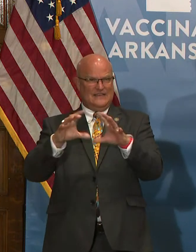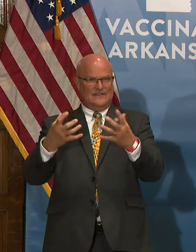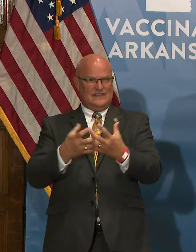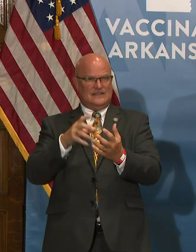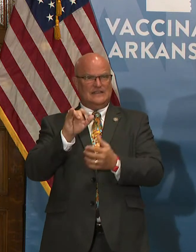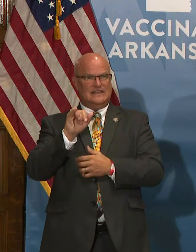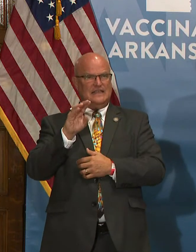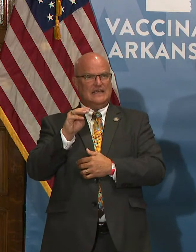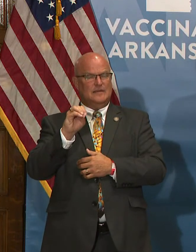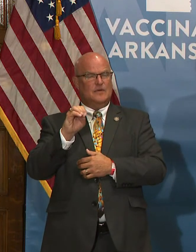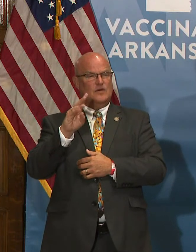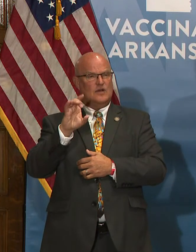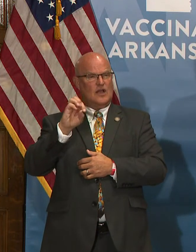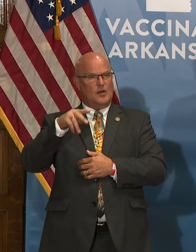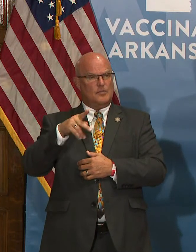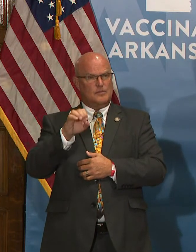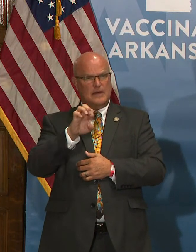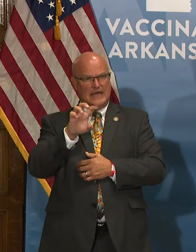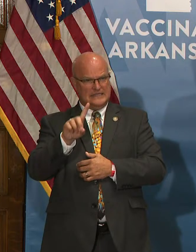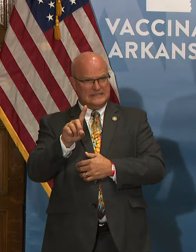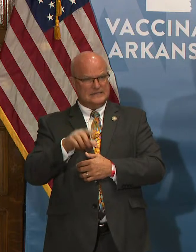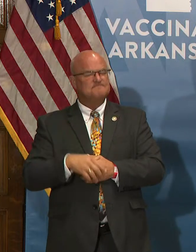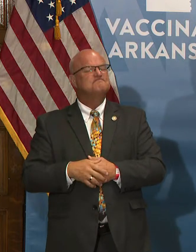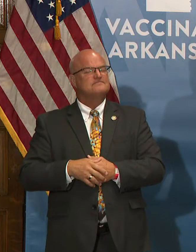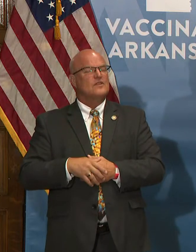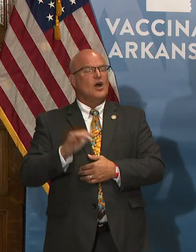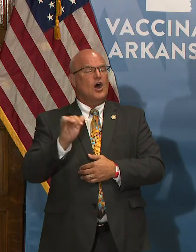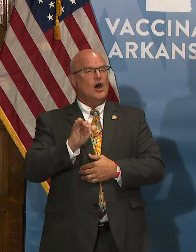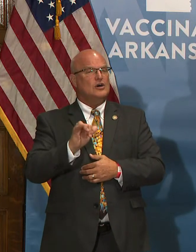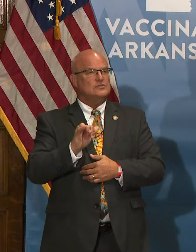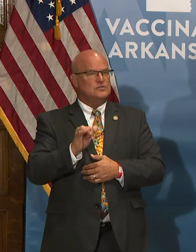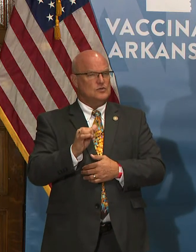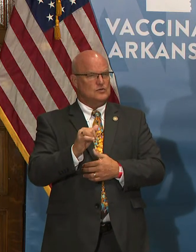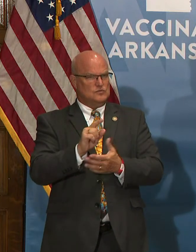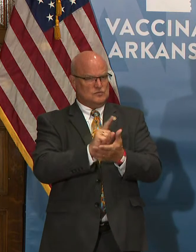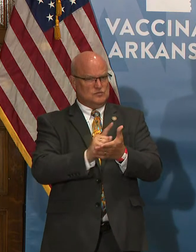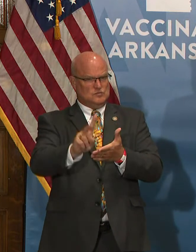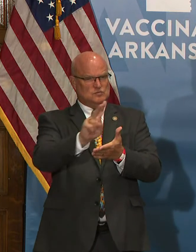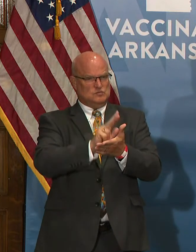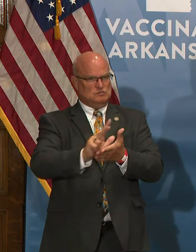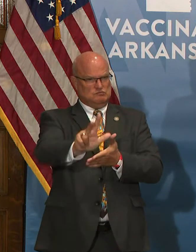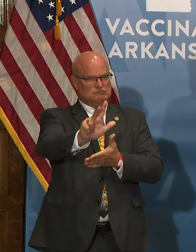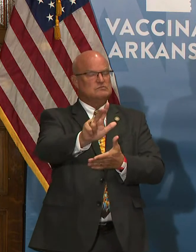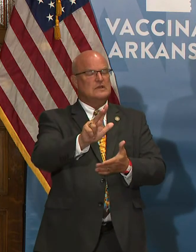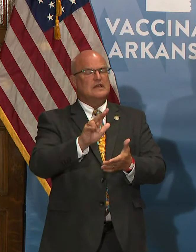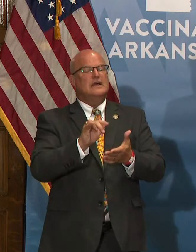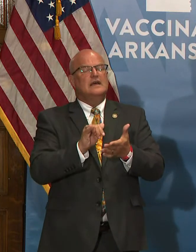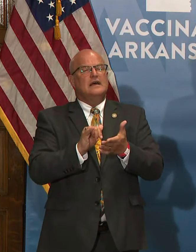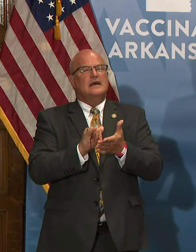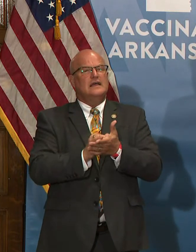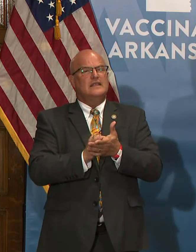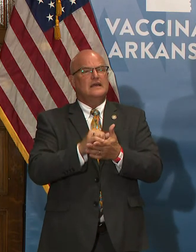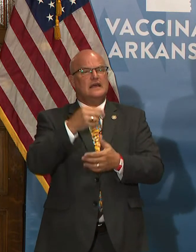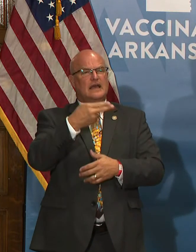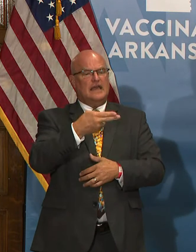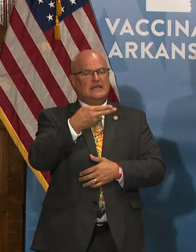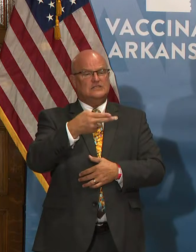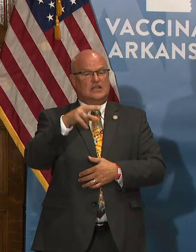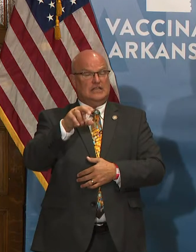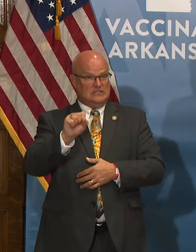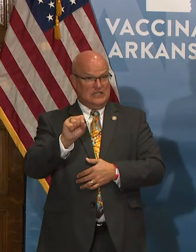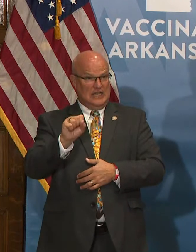definition. We also know that in coming weeks, the HHS